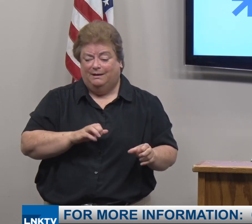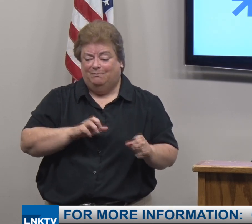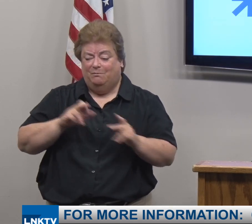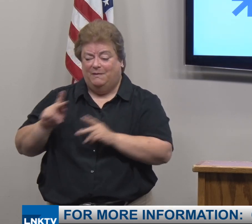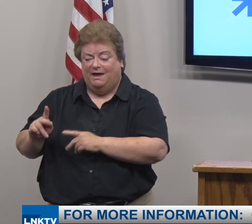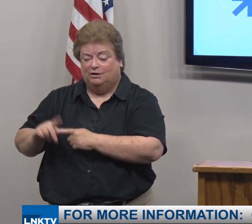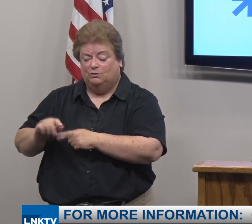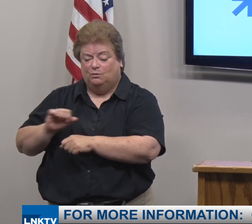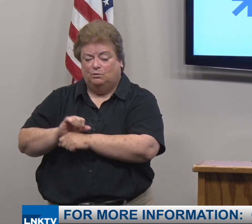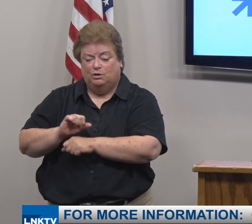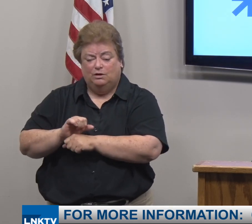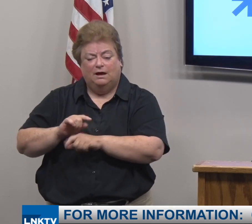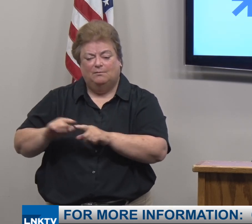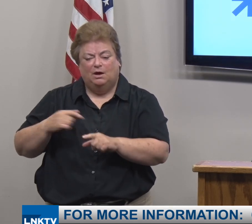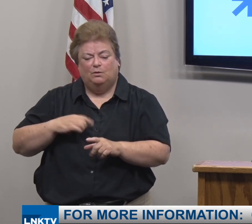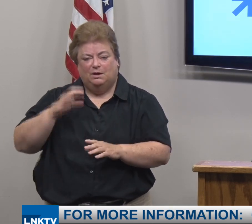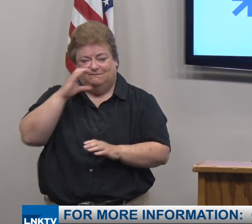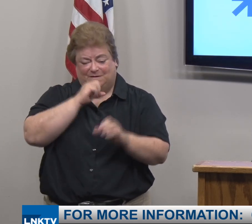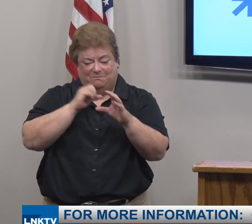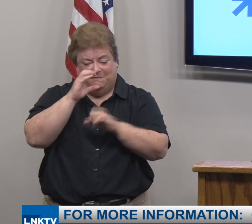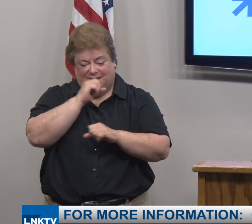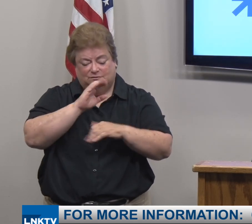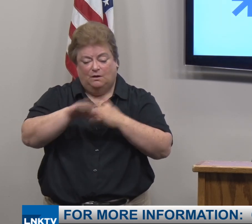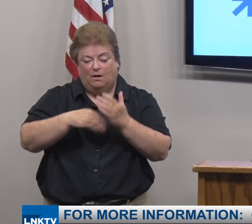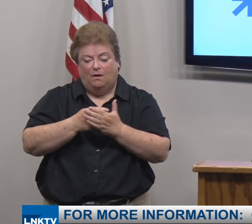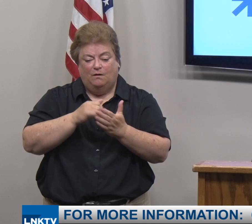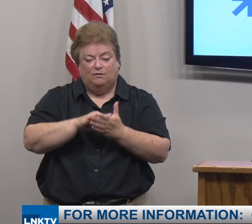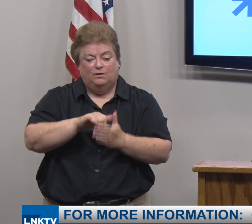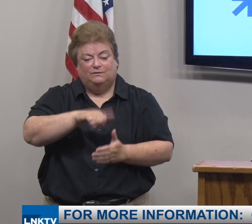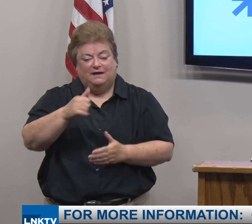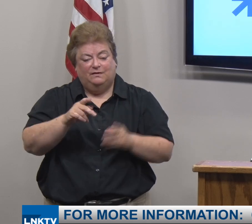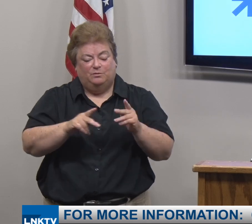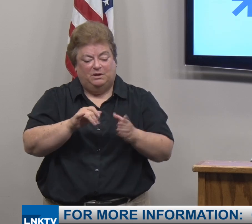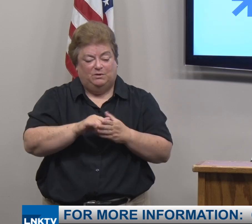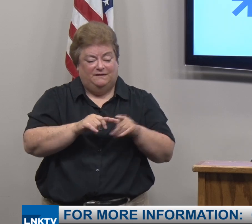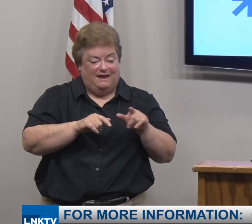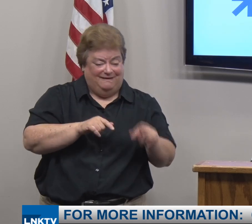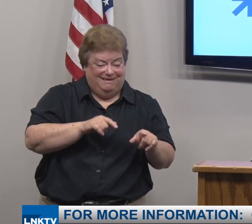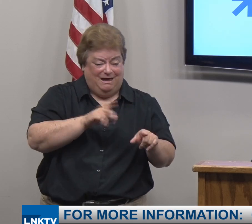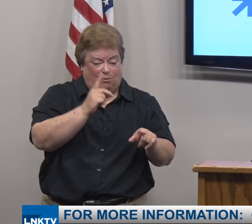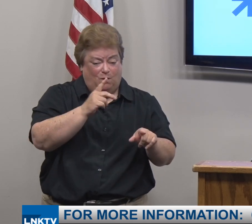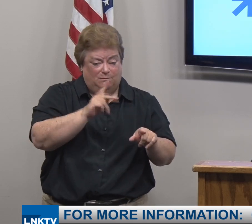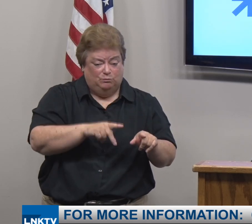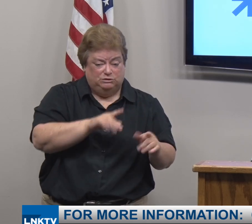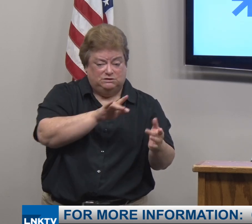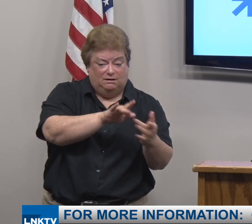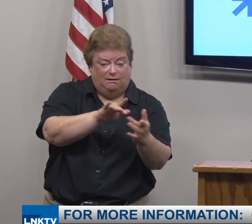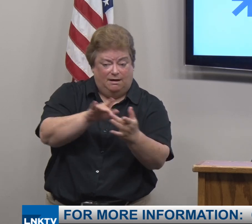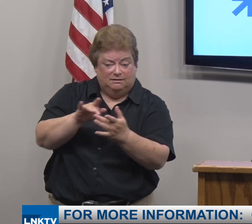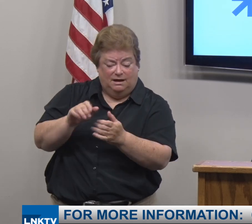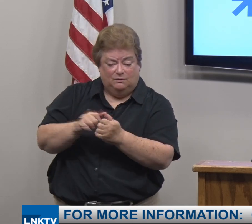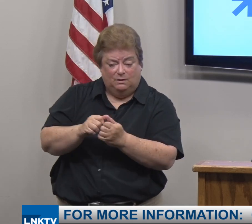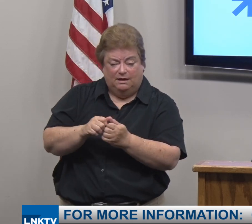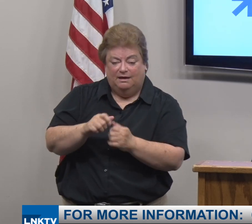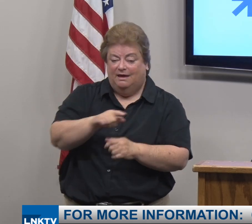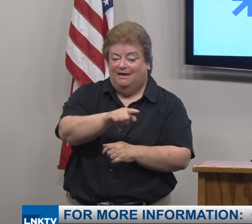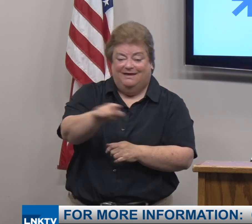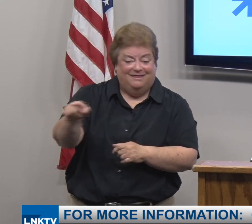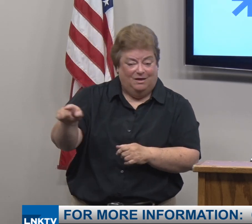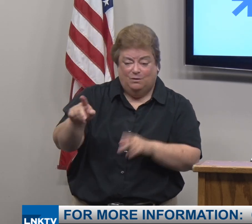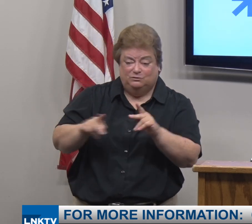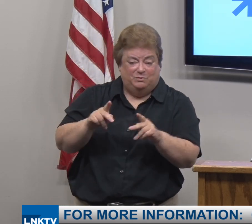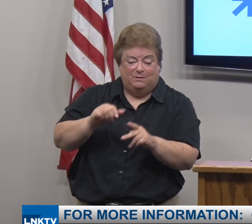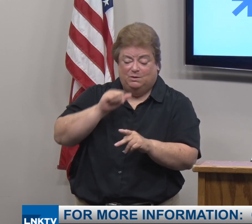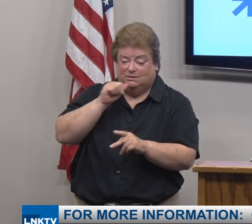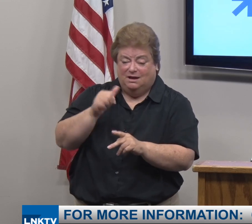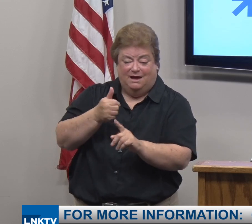we've missed all of those other people that they've had contact with who may now, who haven't been self-quarantining and